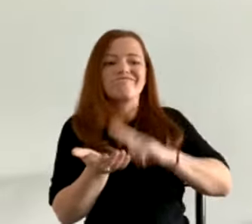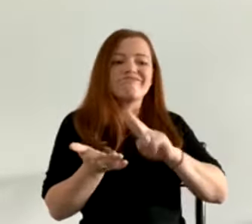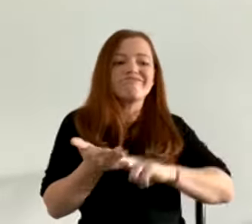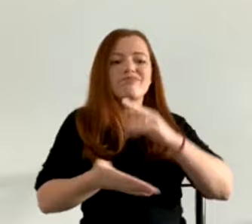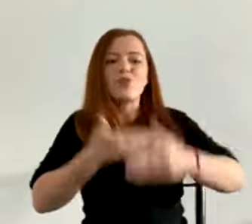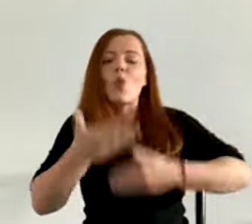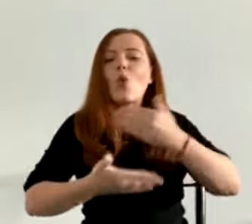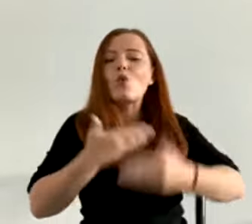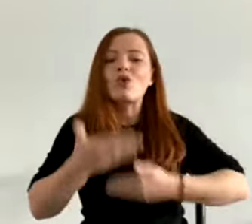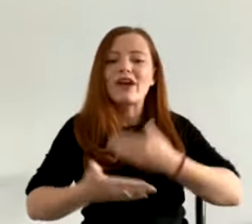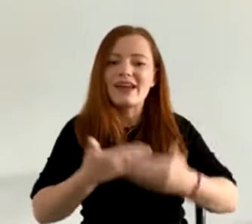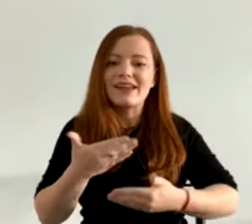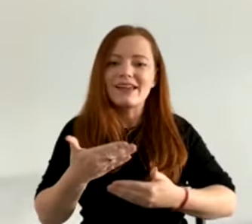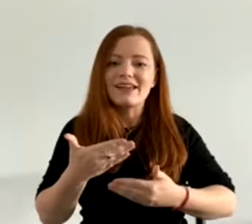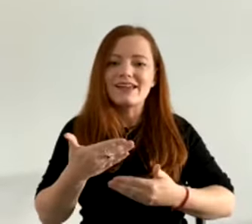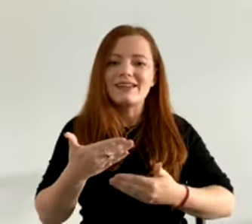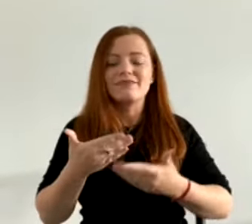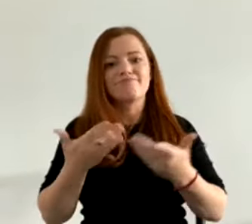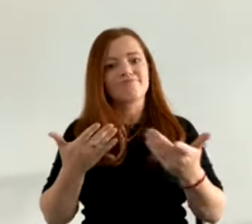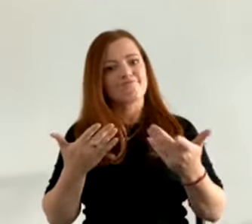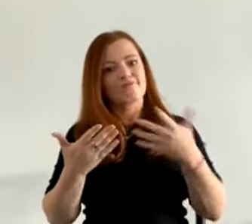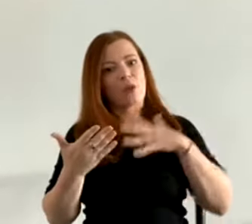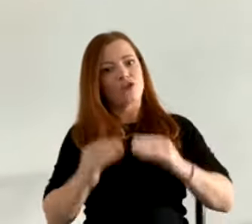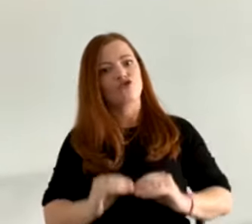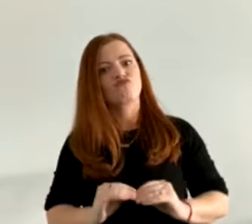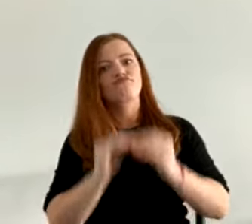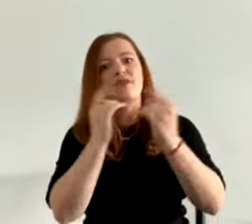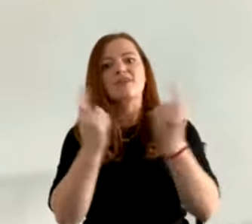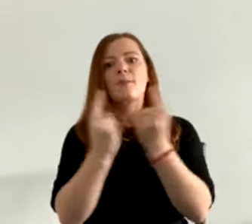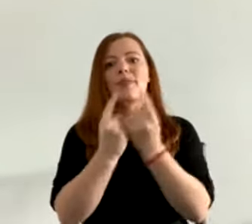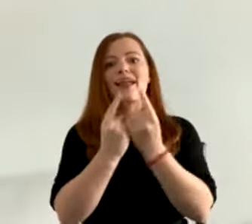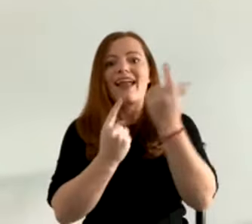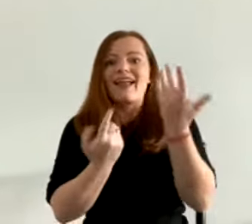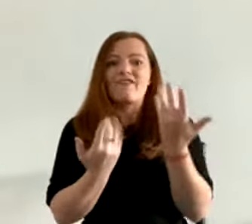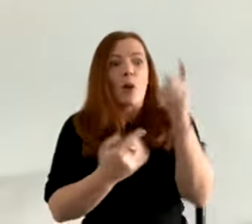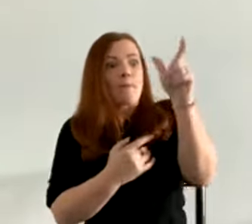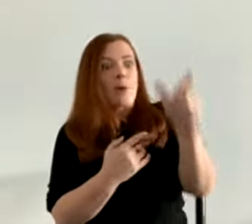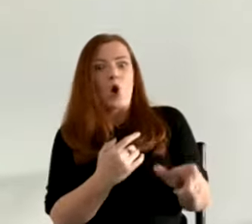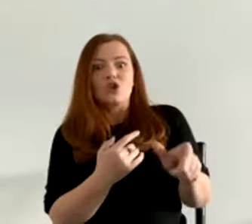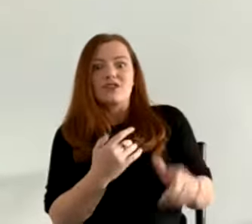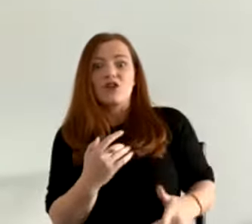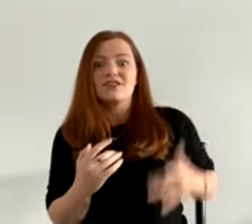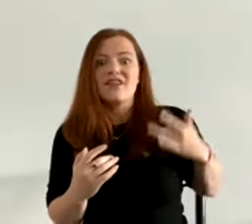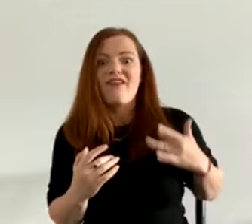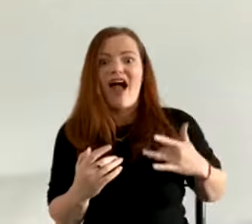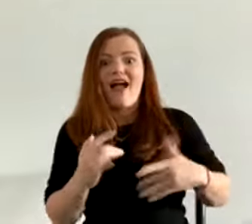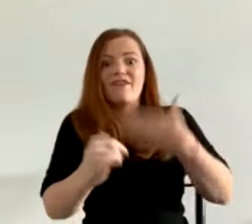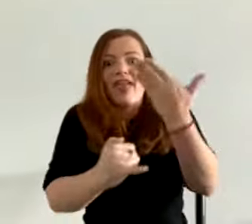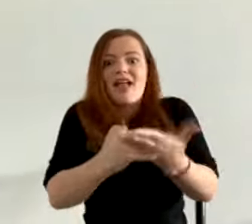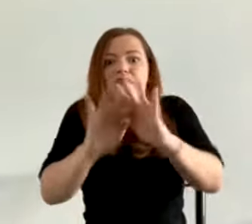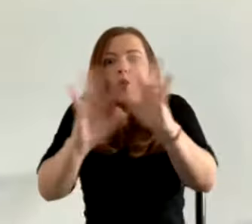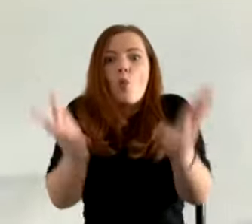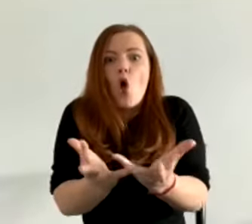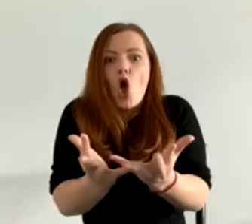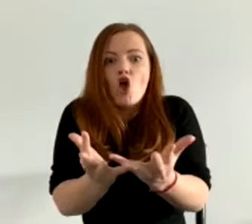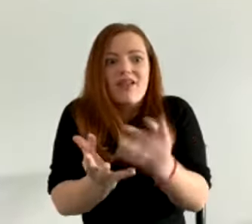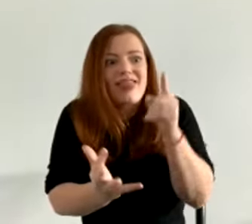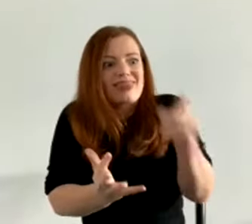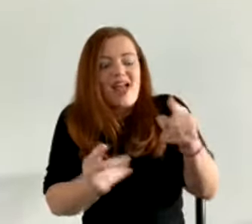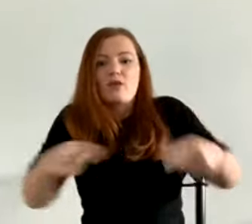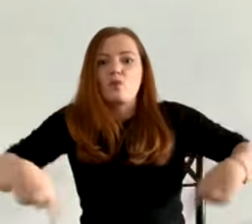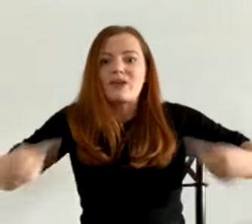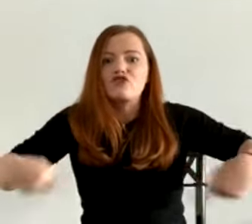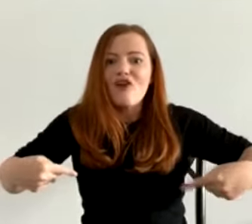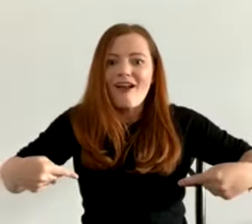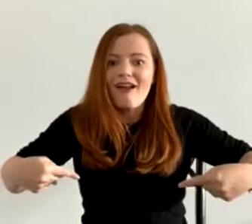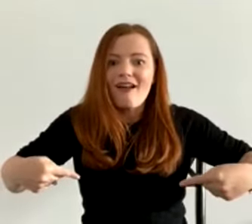if there was a survivor of an apocalypse who was a wheelchair user. And so I've been writing these poems about someone that wakes up one